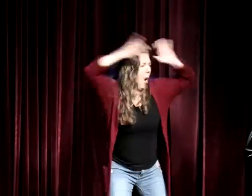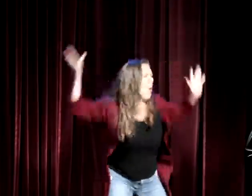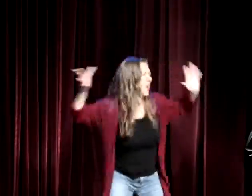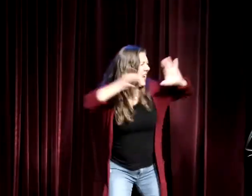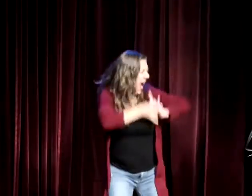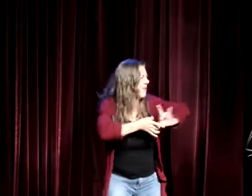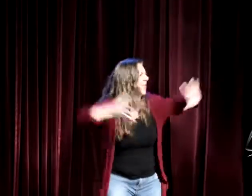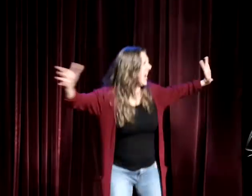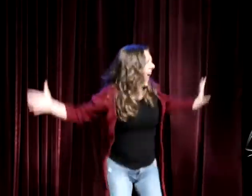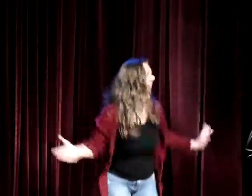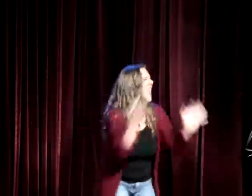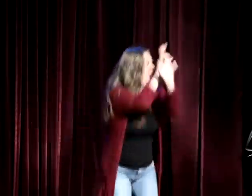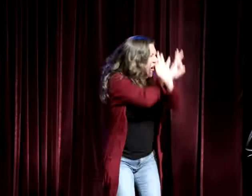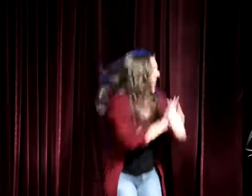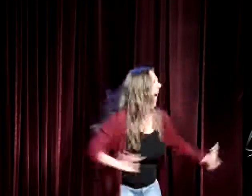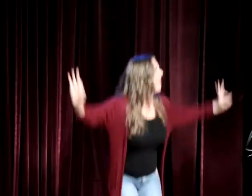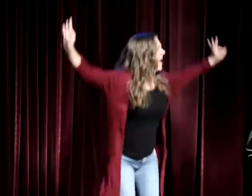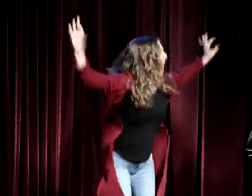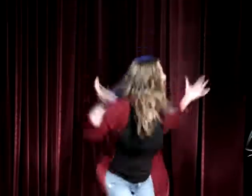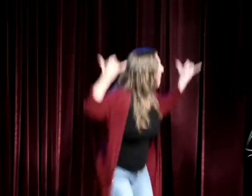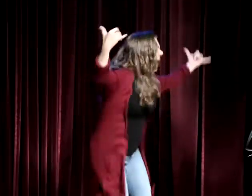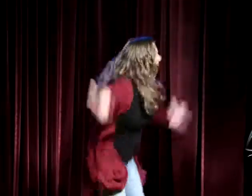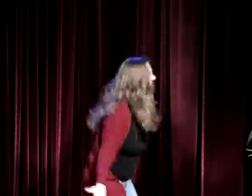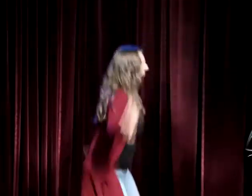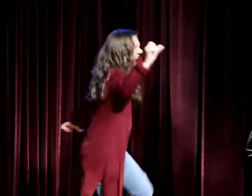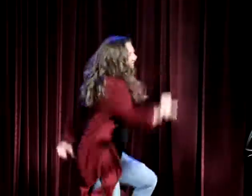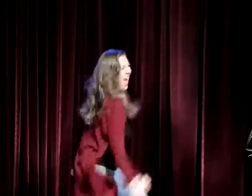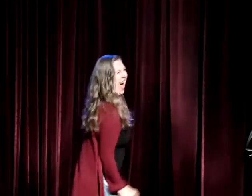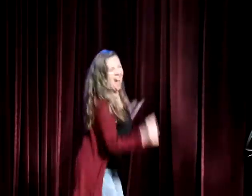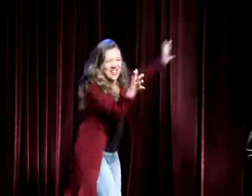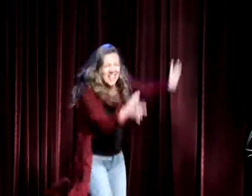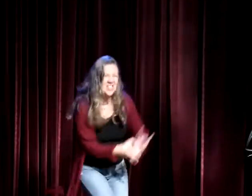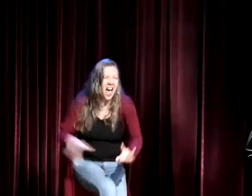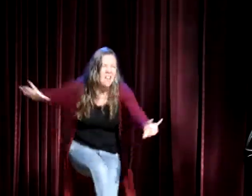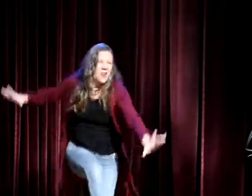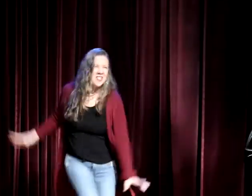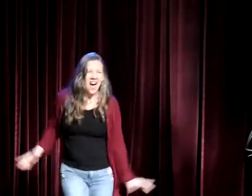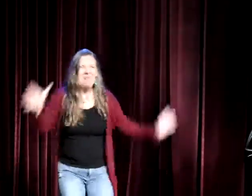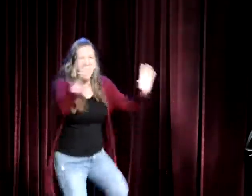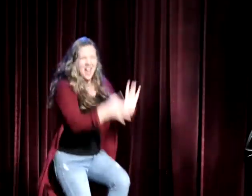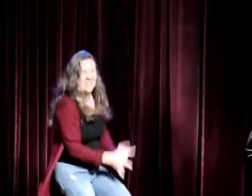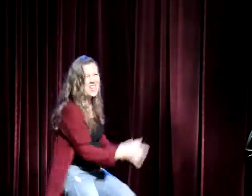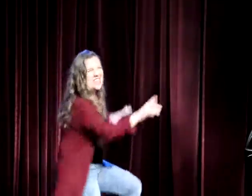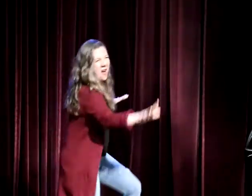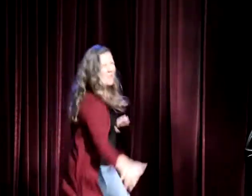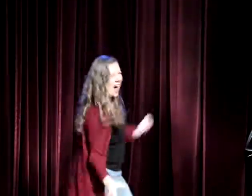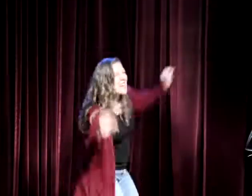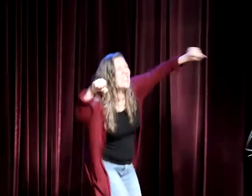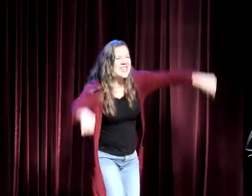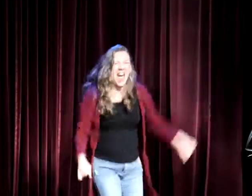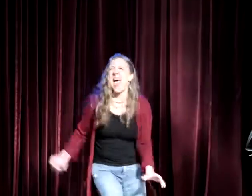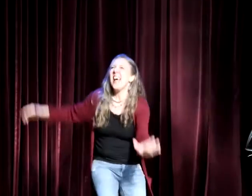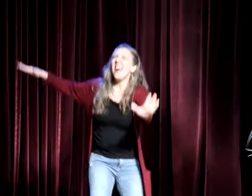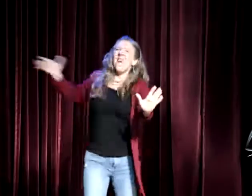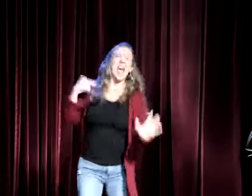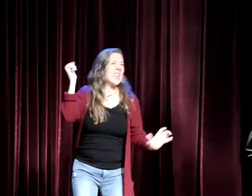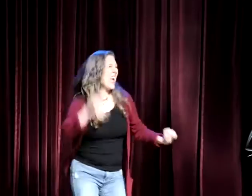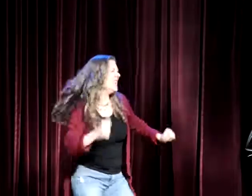broken never changed I'm going to you just want to you I just want to